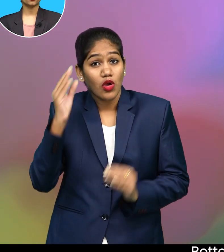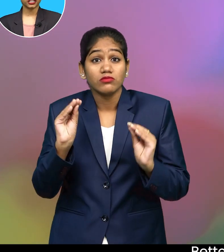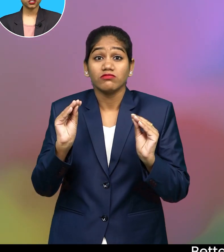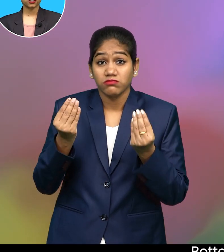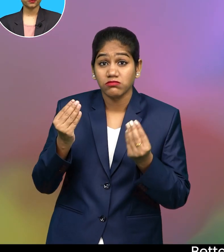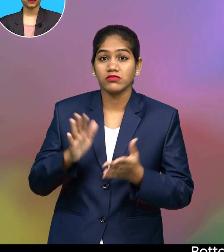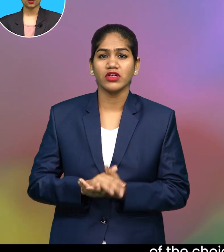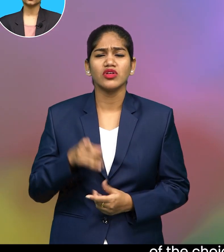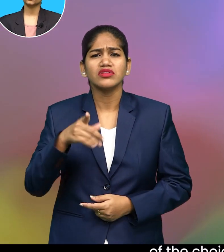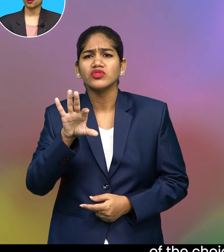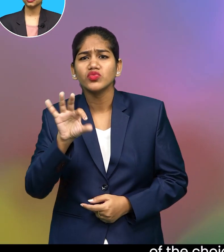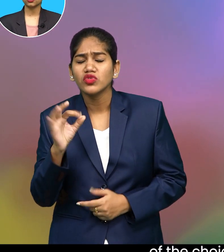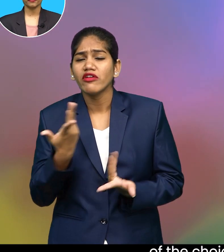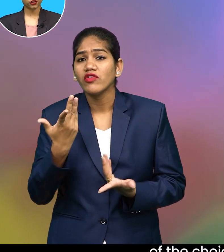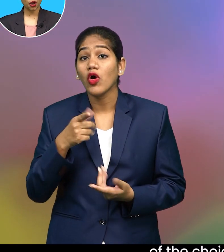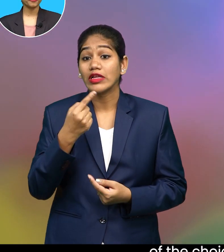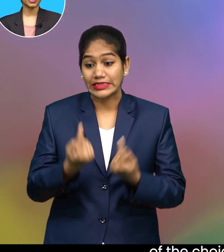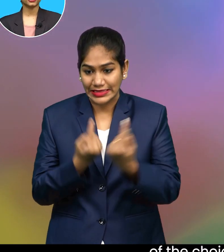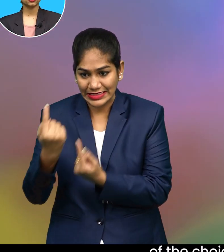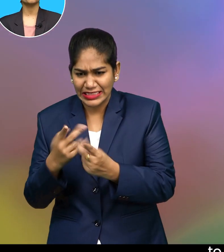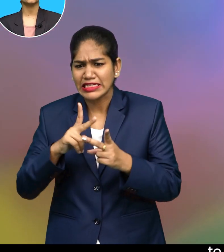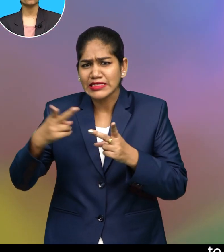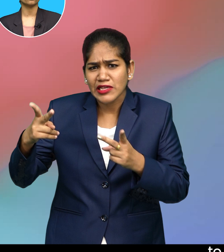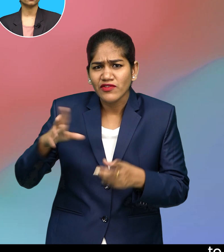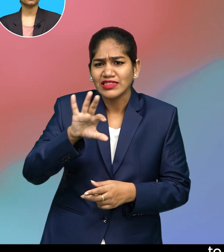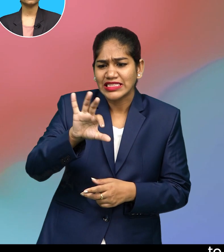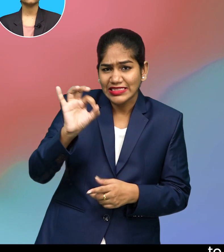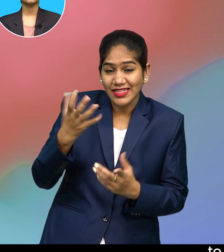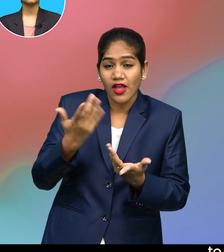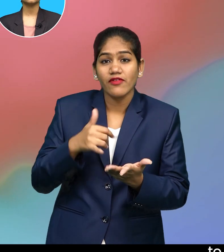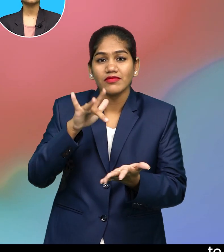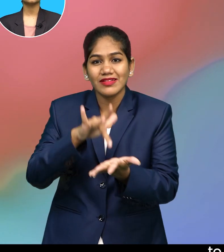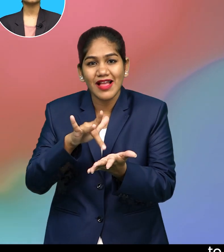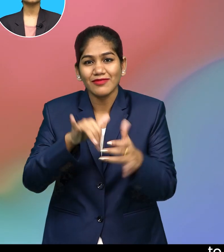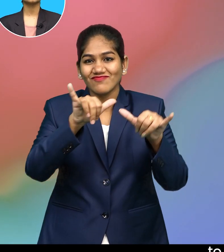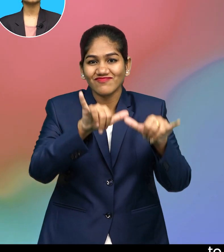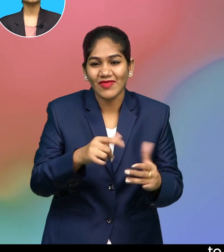Better knowledge of the choice of crop varieties to be grown.